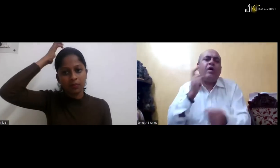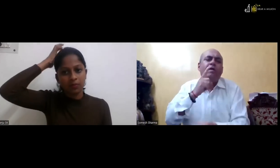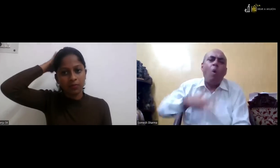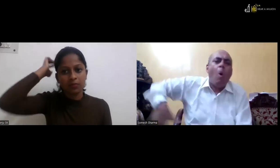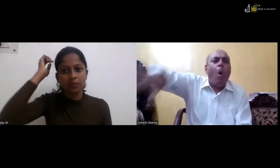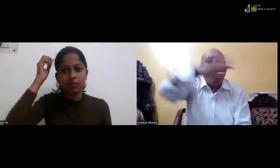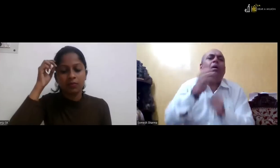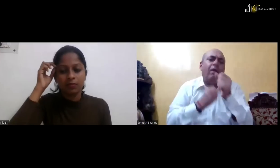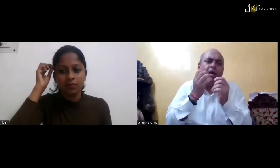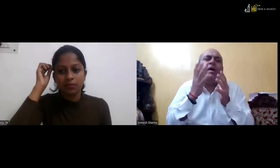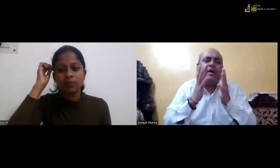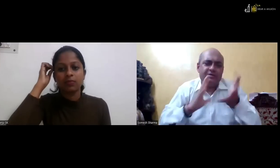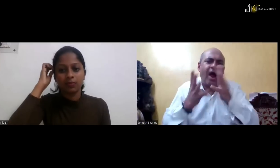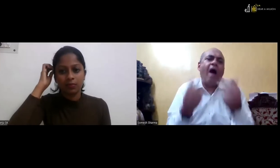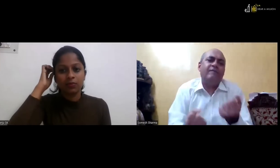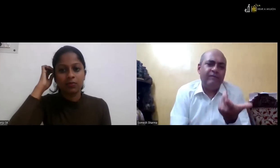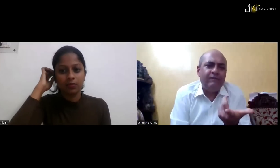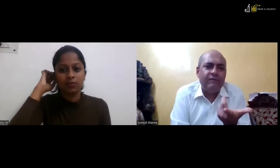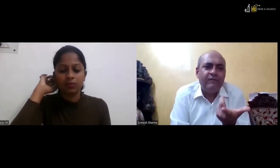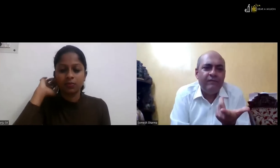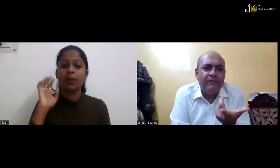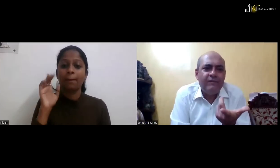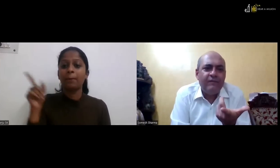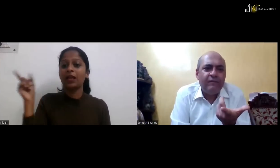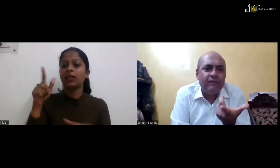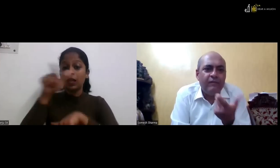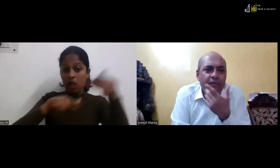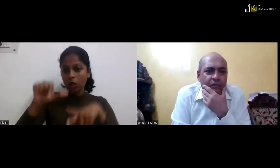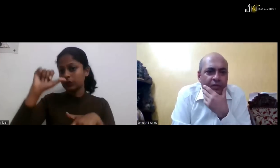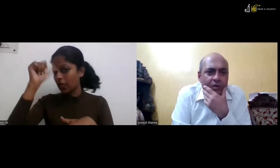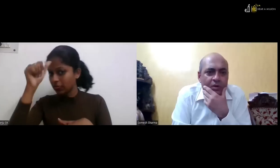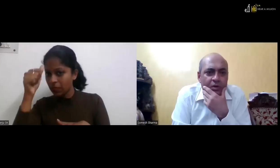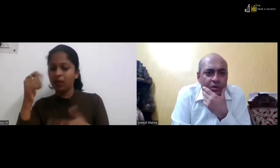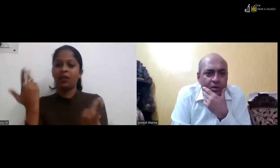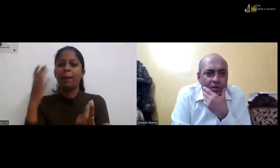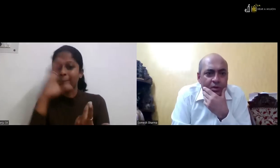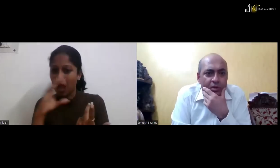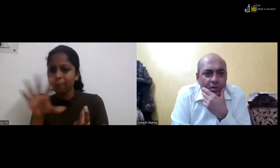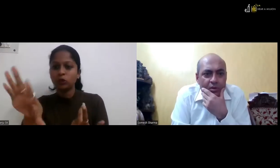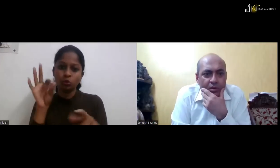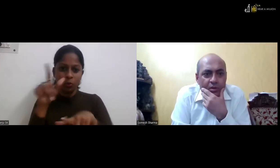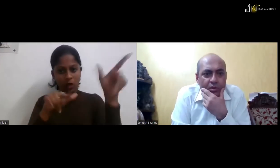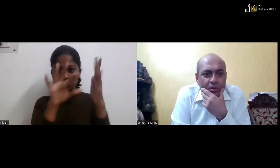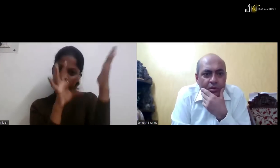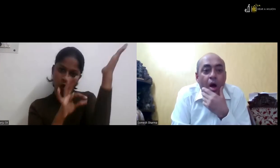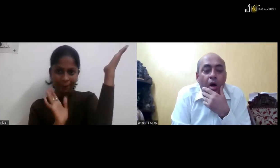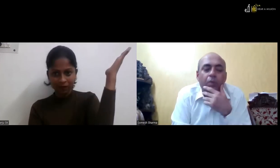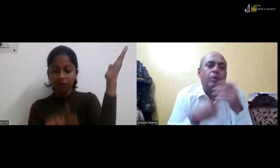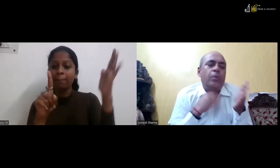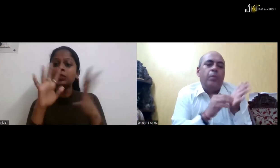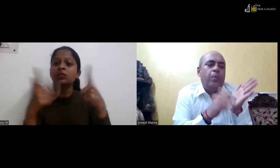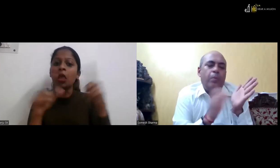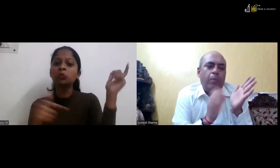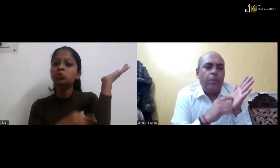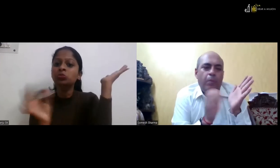the ISL? So this is how Sports Association of Deaf is interrelated. See, we have